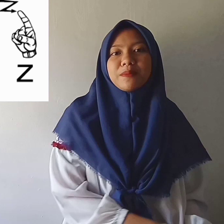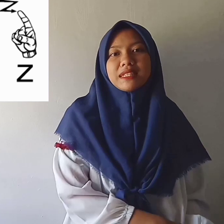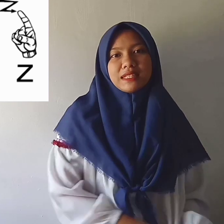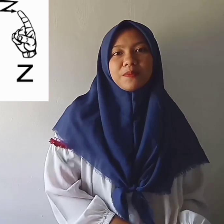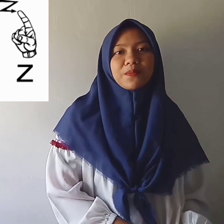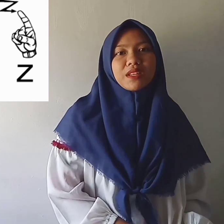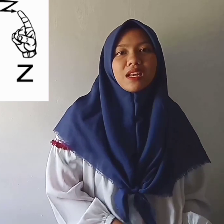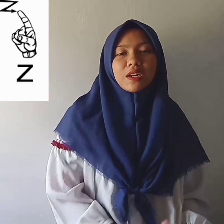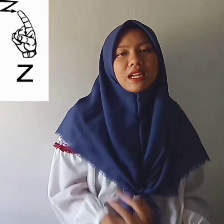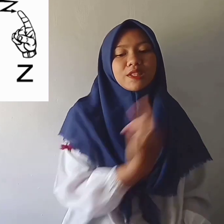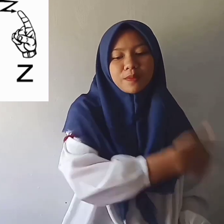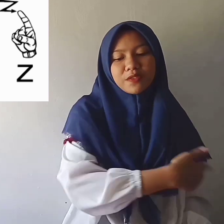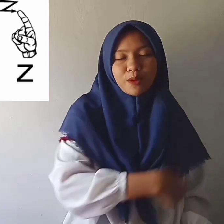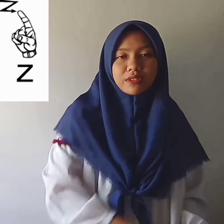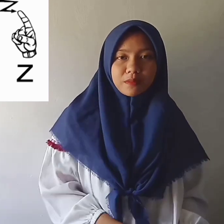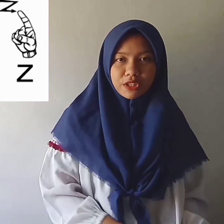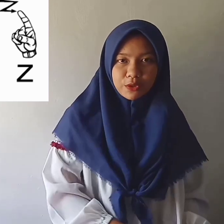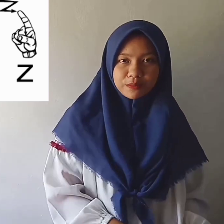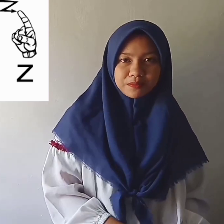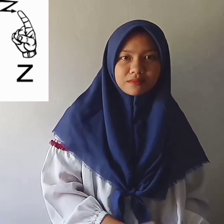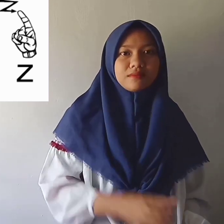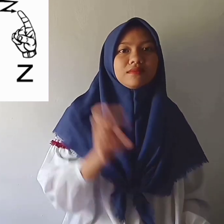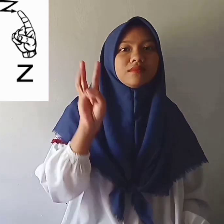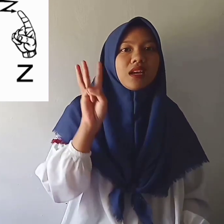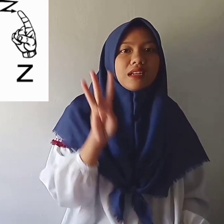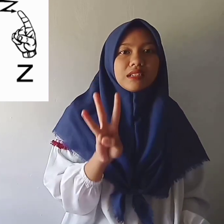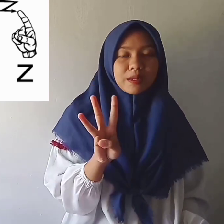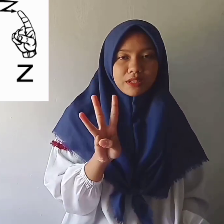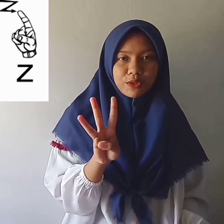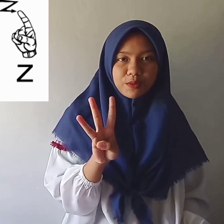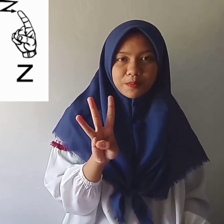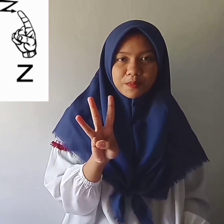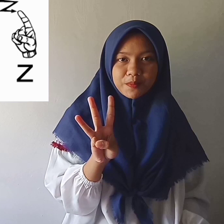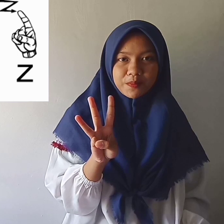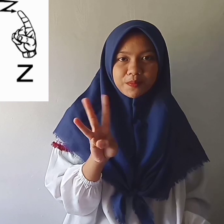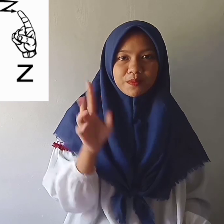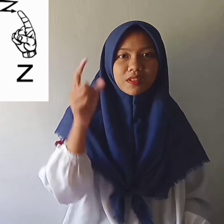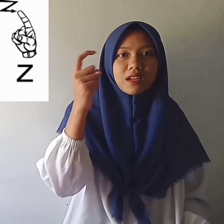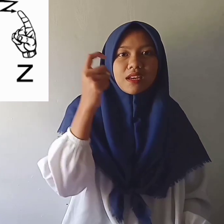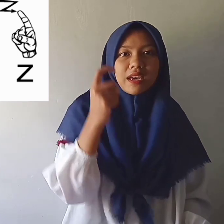Z. Okay, let's repeat from W, W, X,